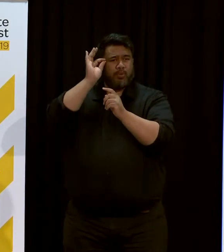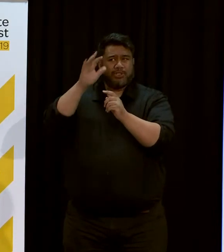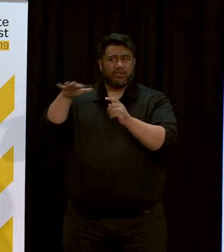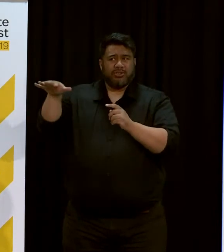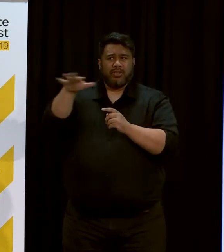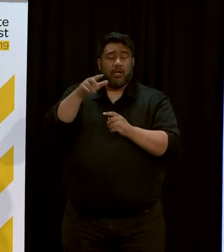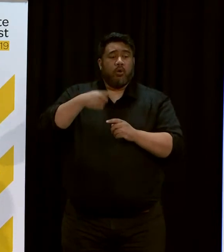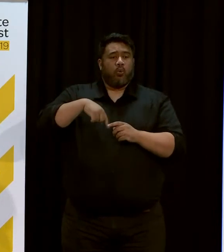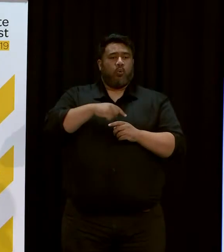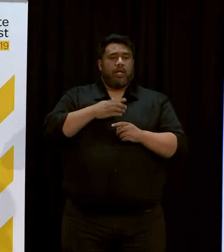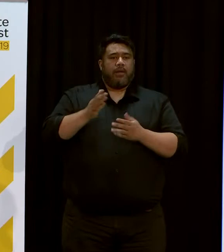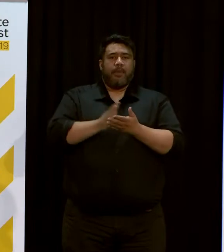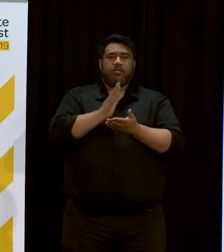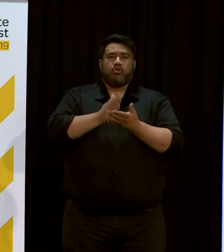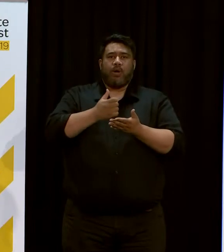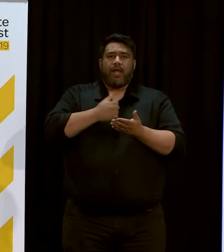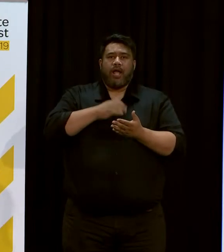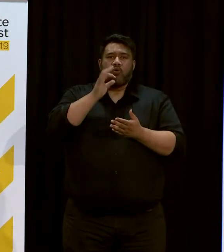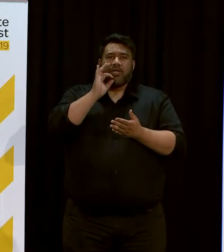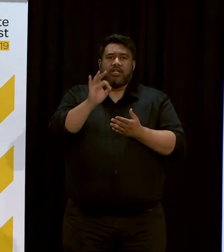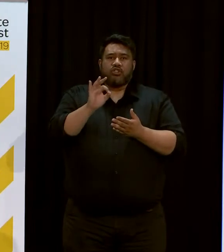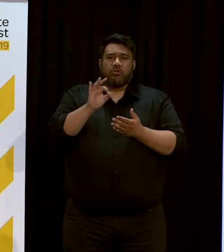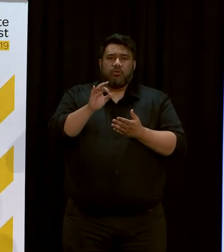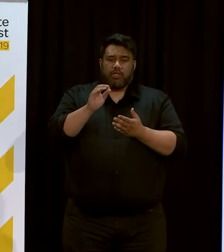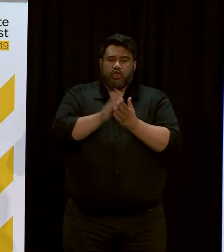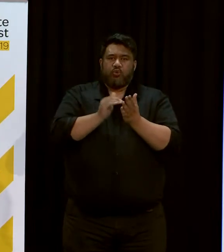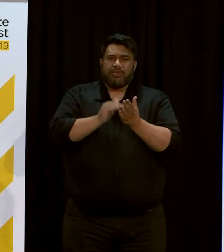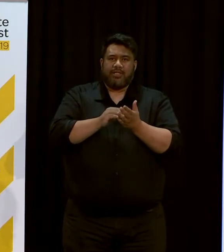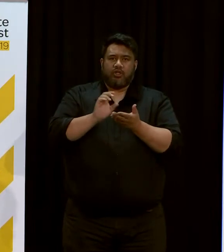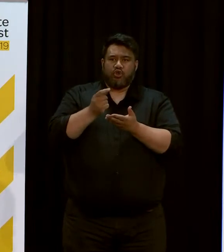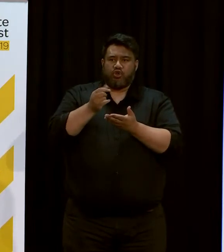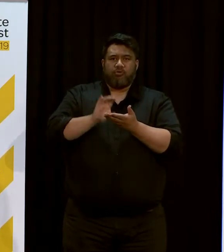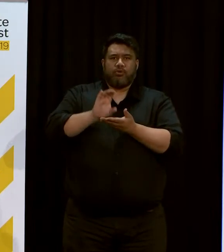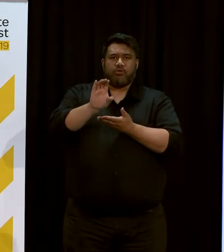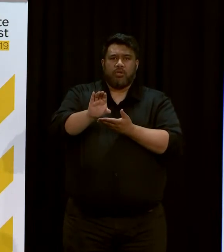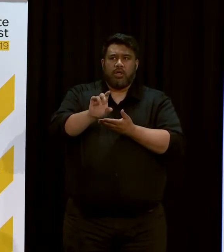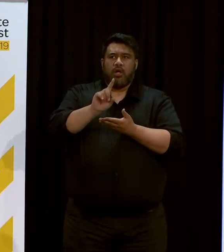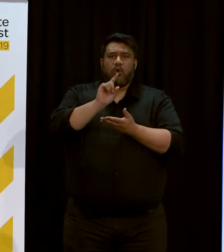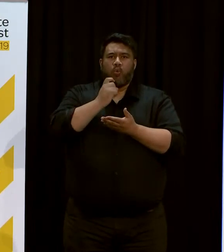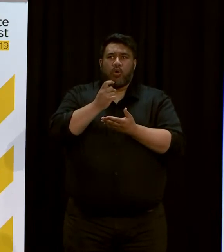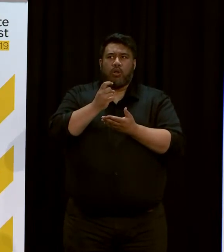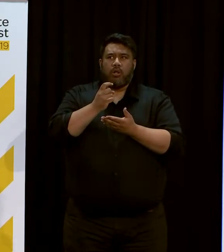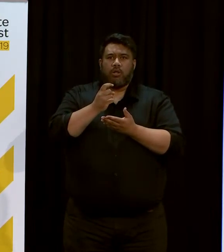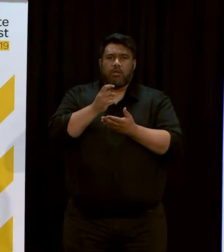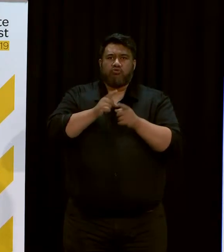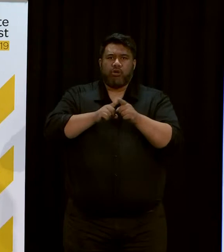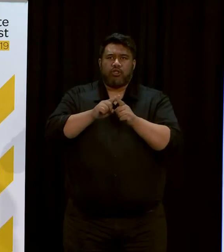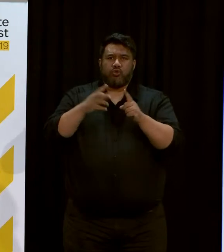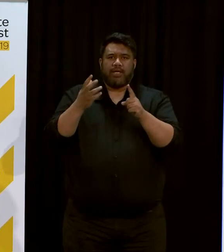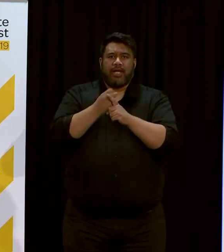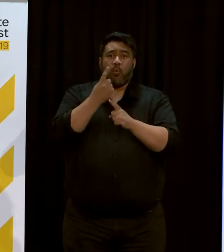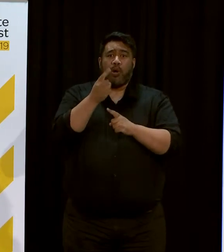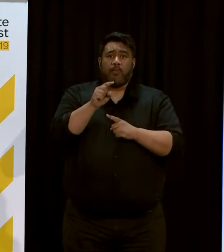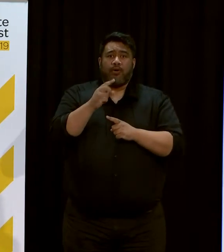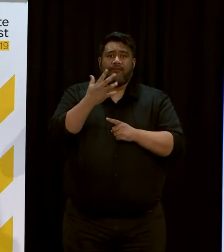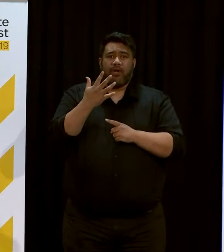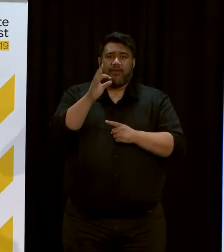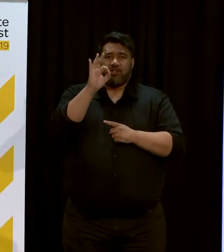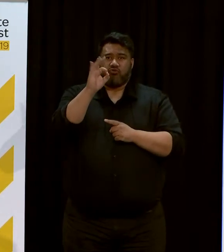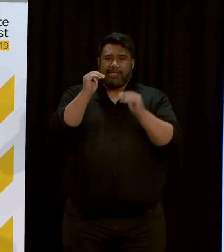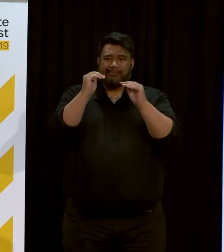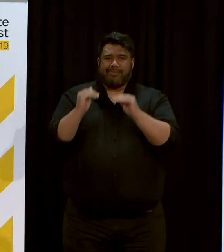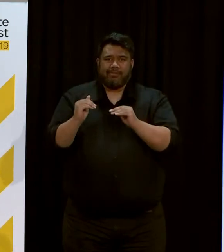our nationally determined contribution was in keeping with a 1.5 degree target, because that's what we've got embedded in our Zero Carbon